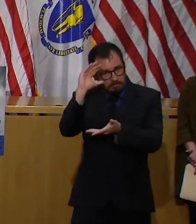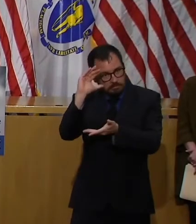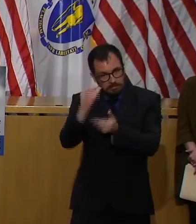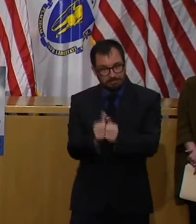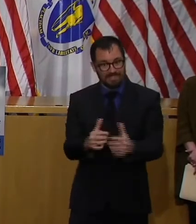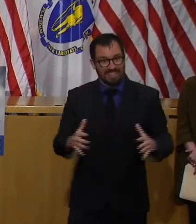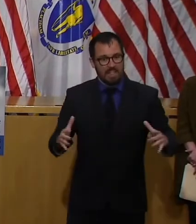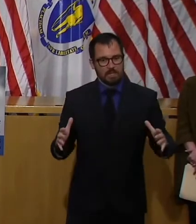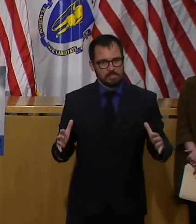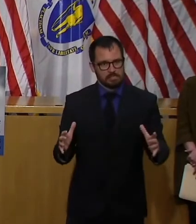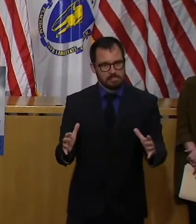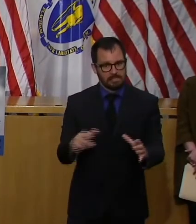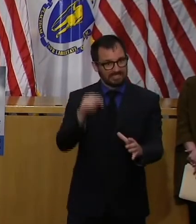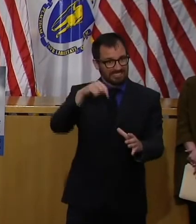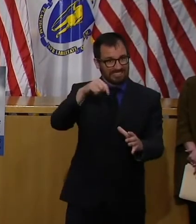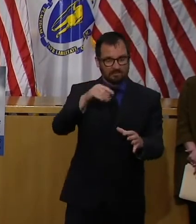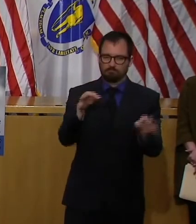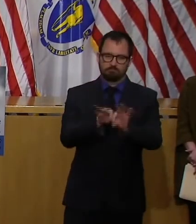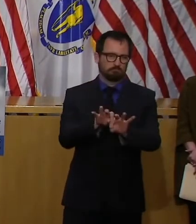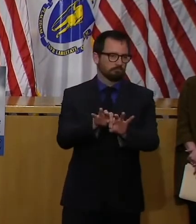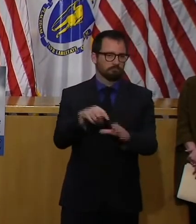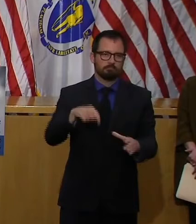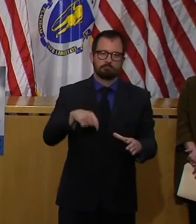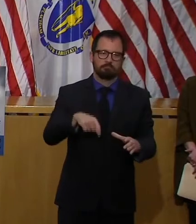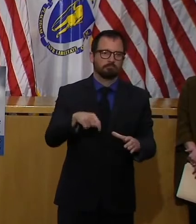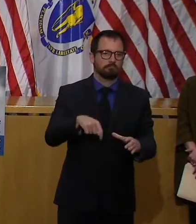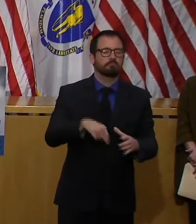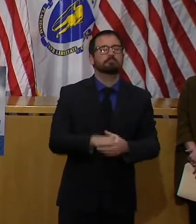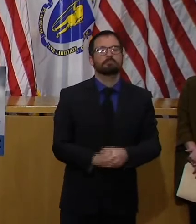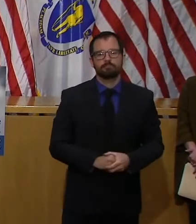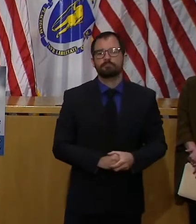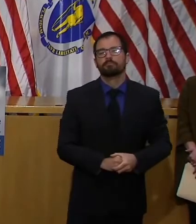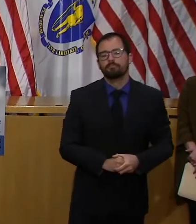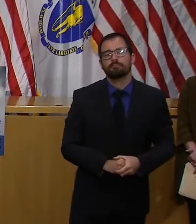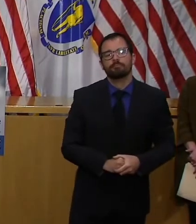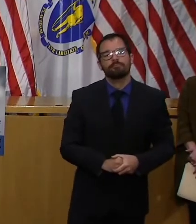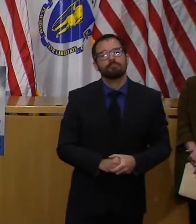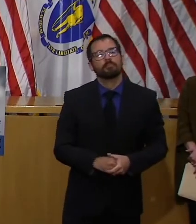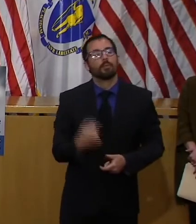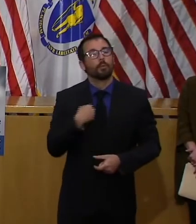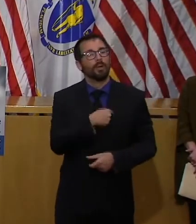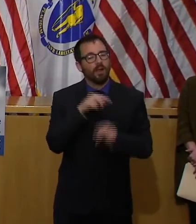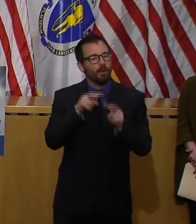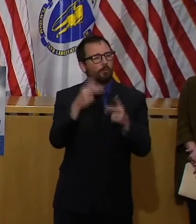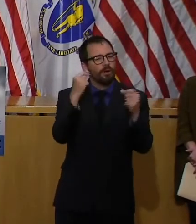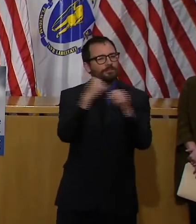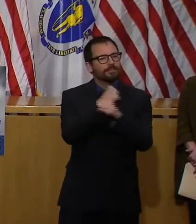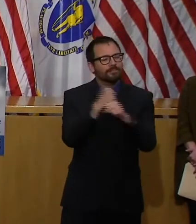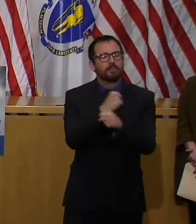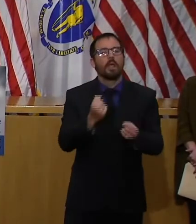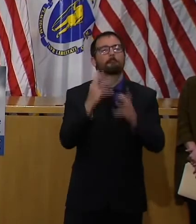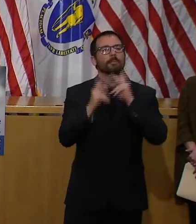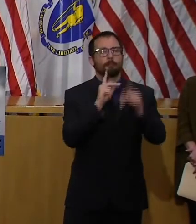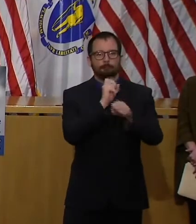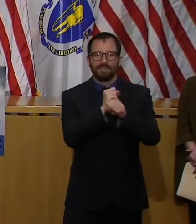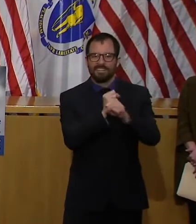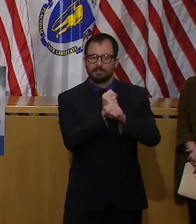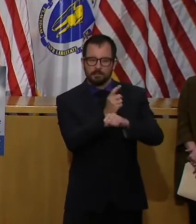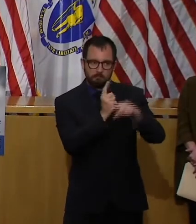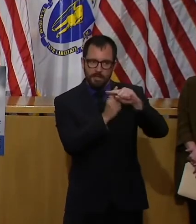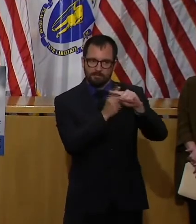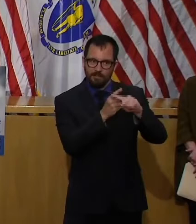we're watching includes positive tests, hospitalization rates, ICU capacity, and of course,